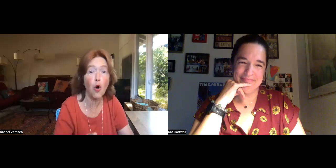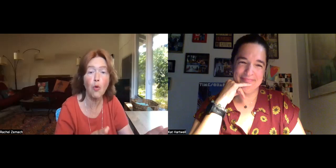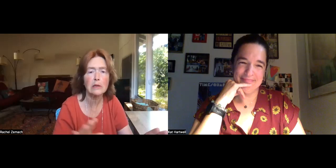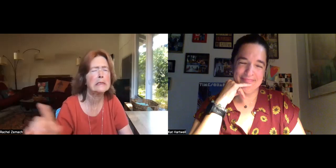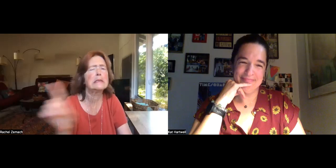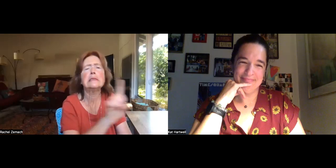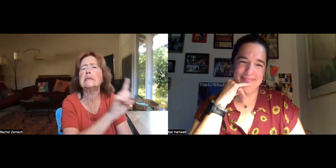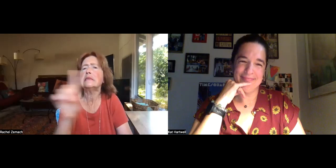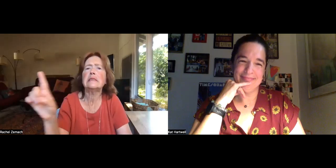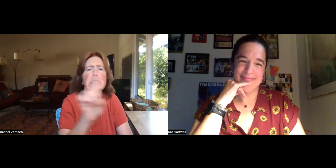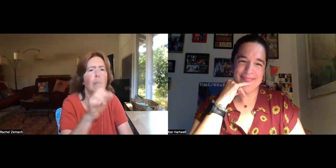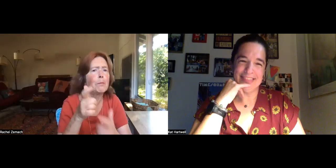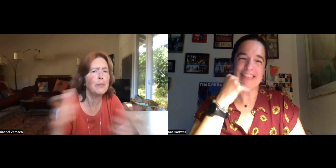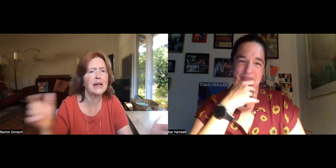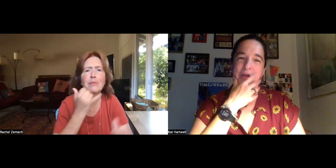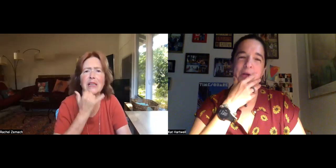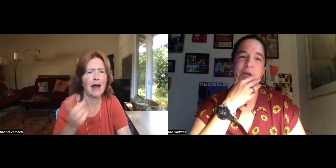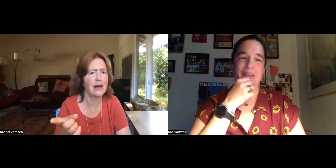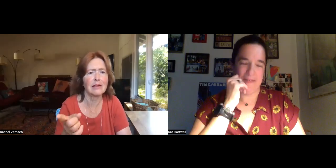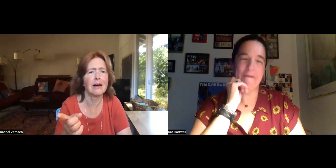don't, big mistake.